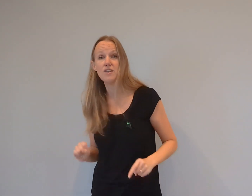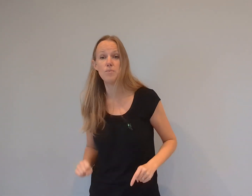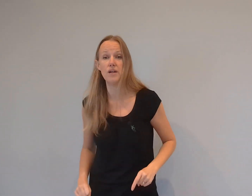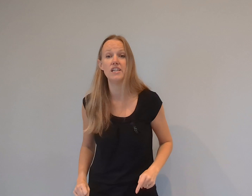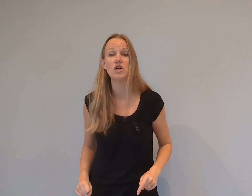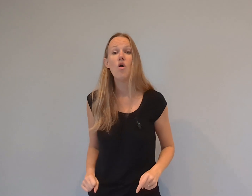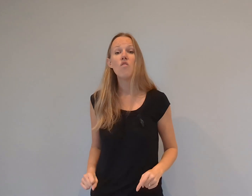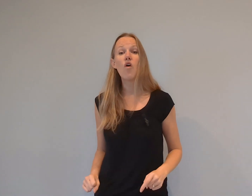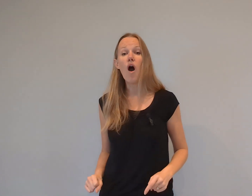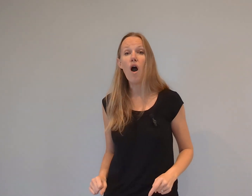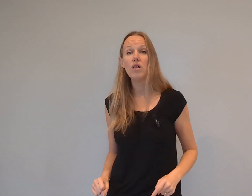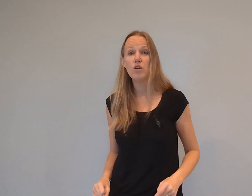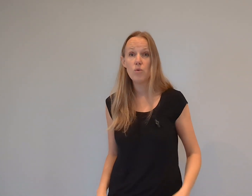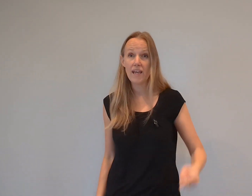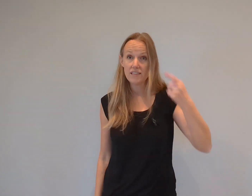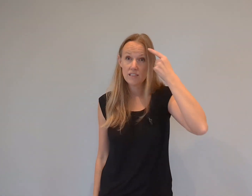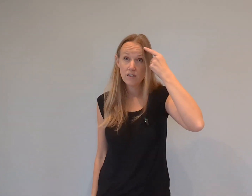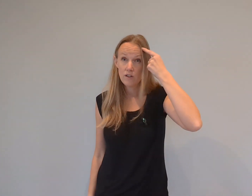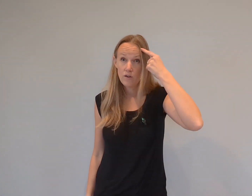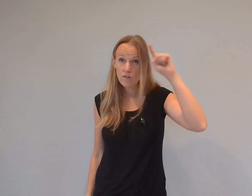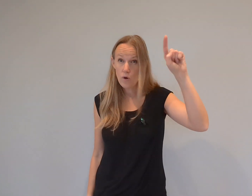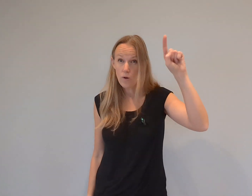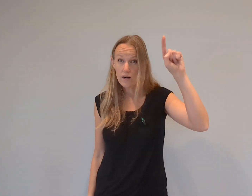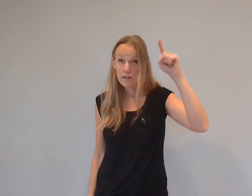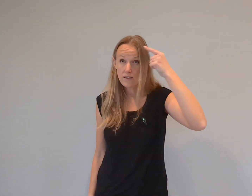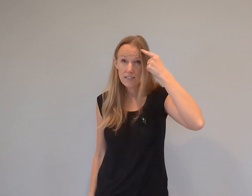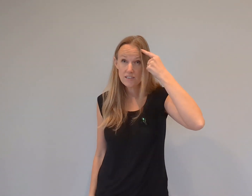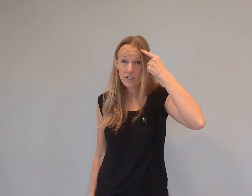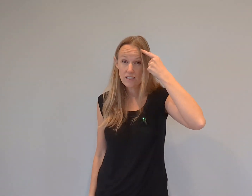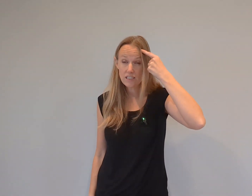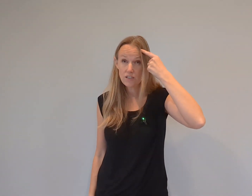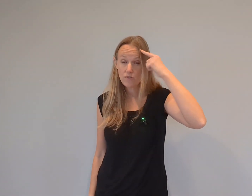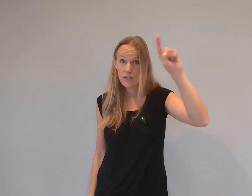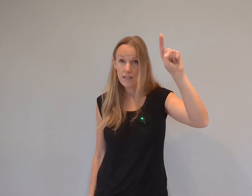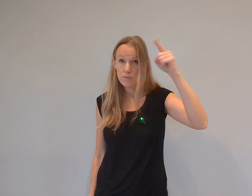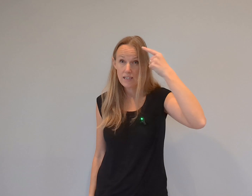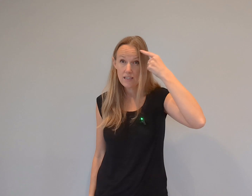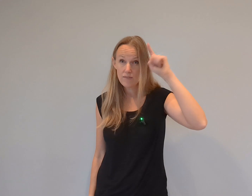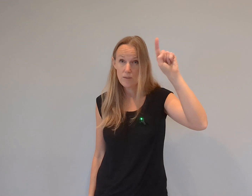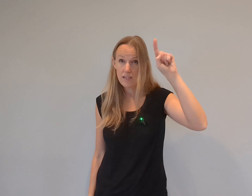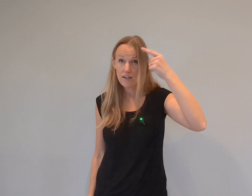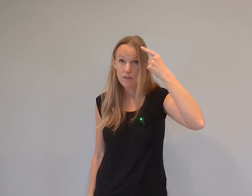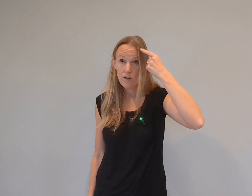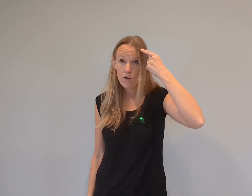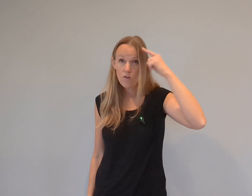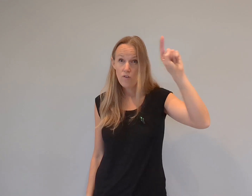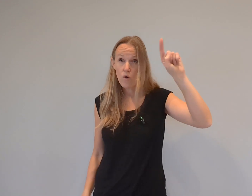the bridge. For all who wait for your index finger touching your forehead and flipping it out.